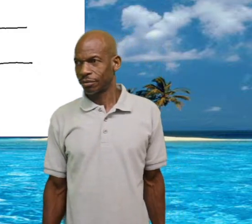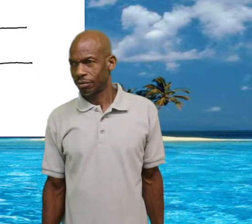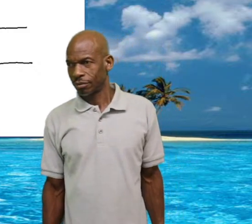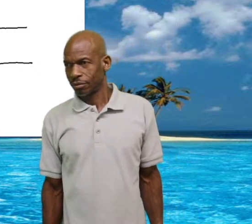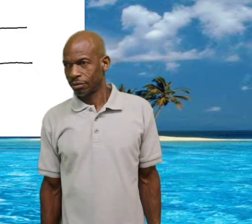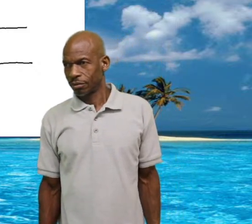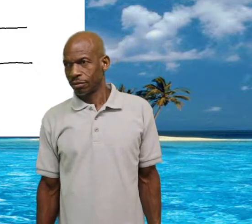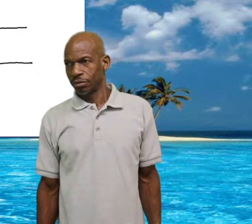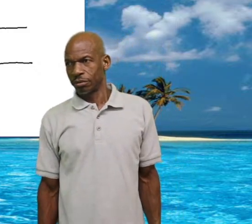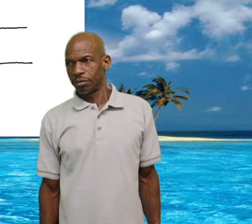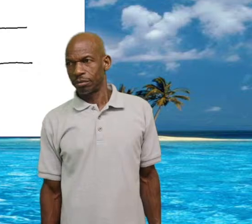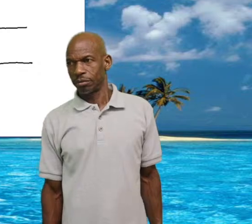big,